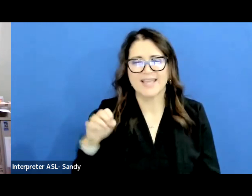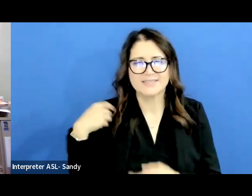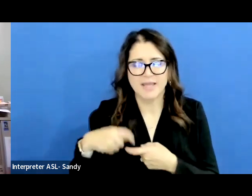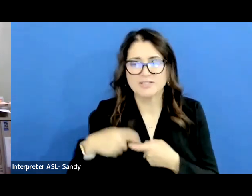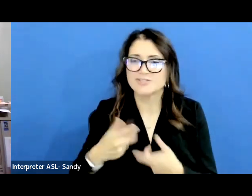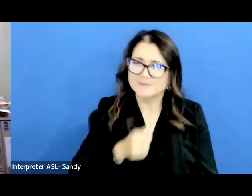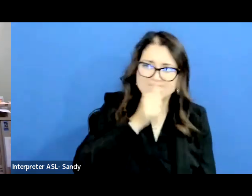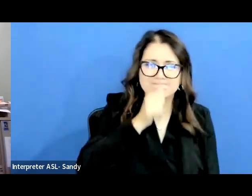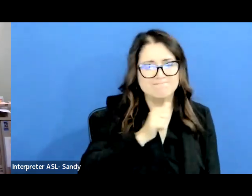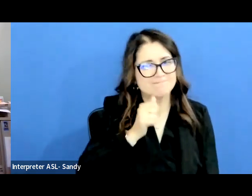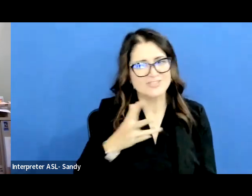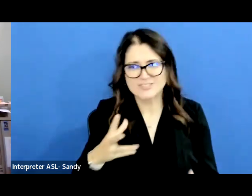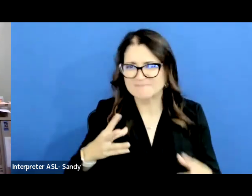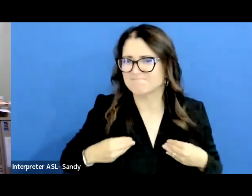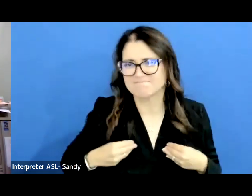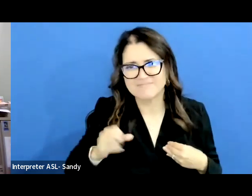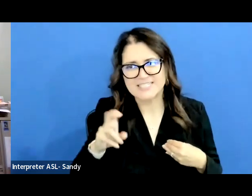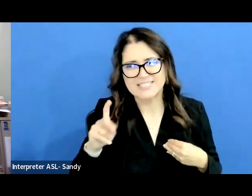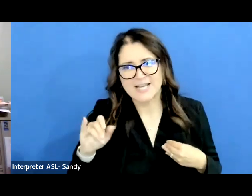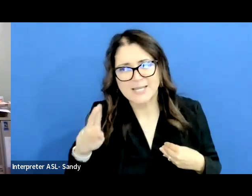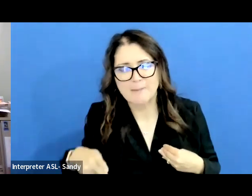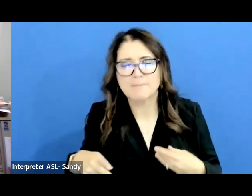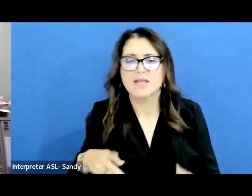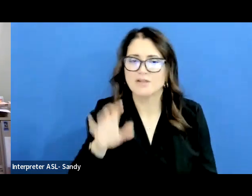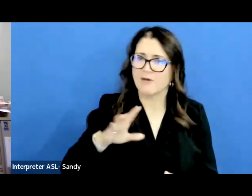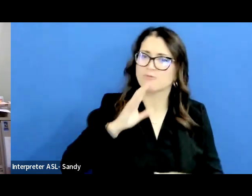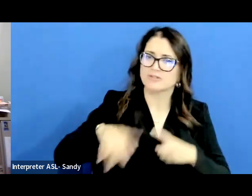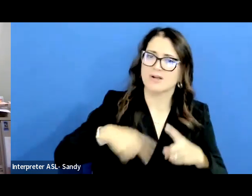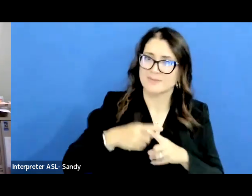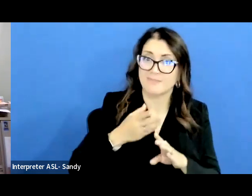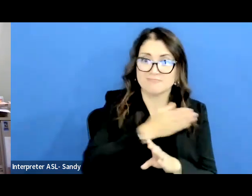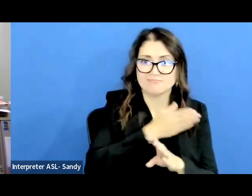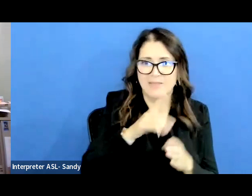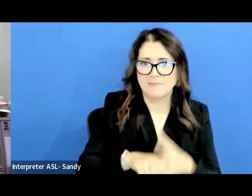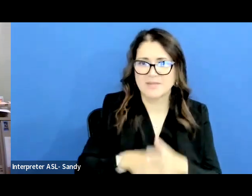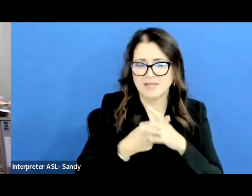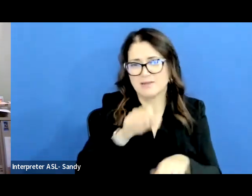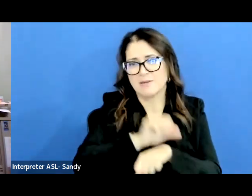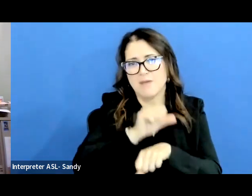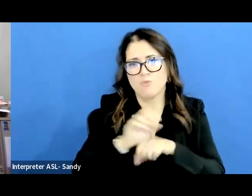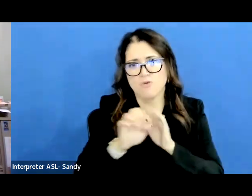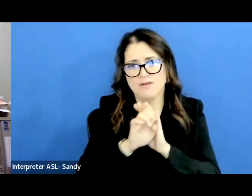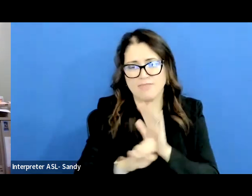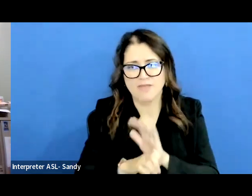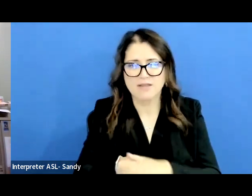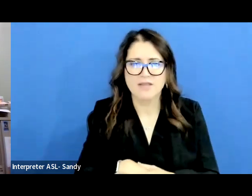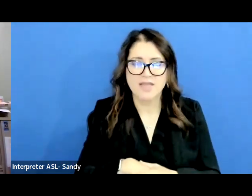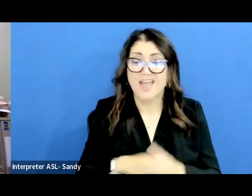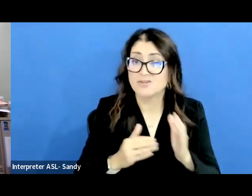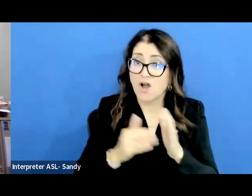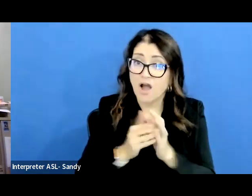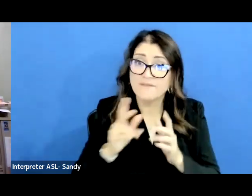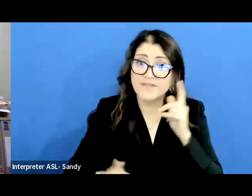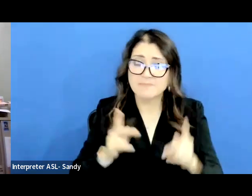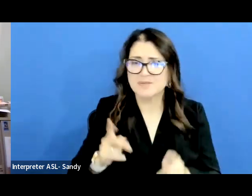were talking about in the beginning about work ethic. And so a lot of times people